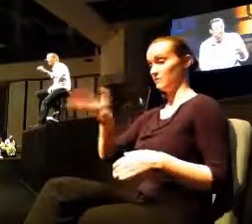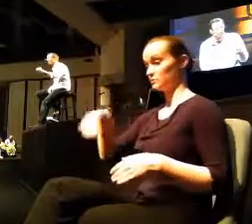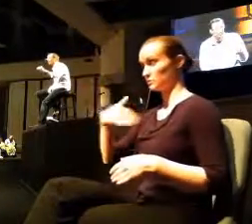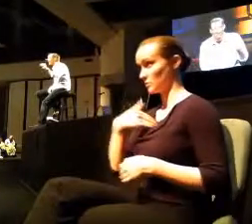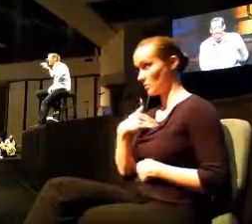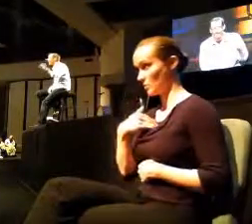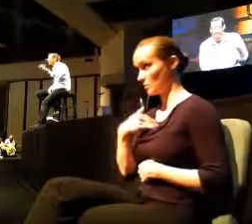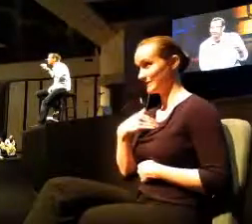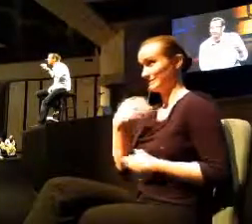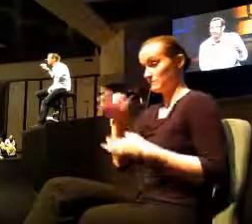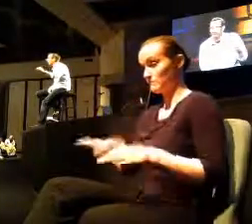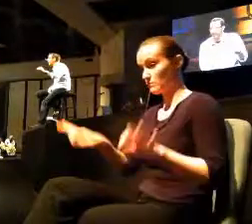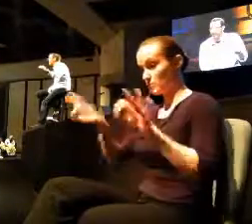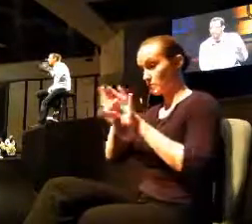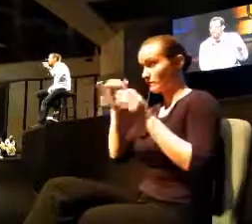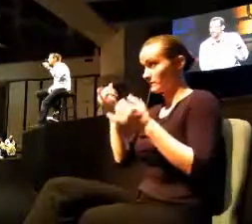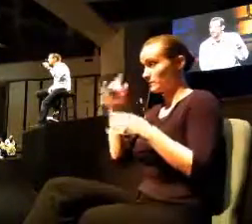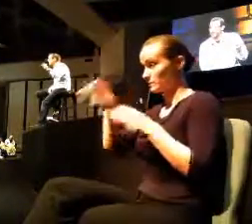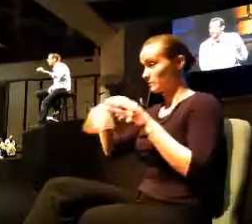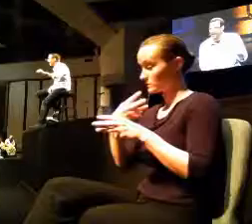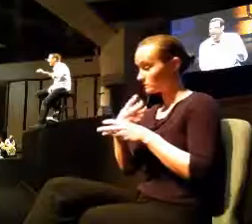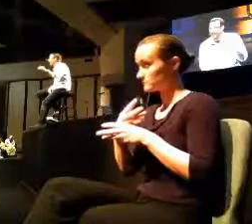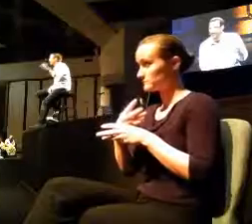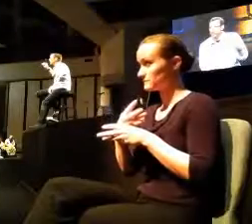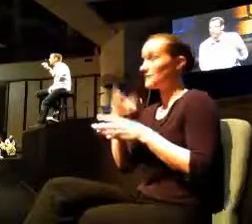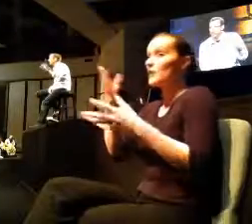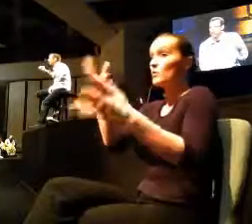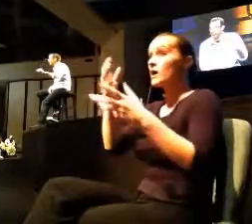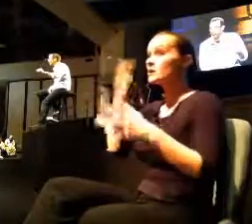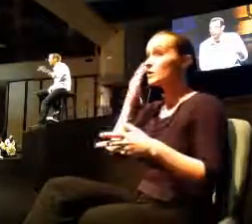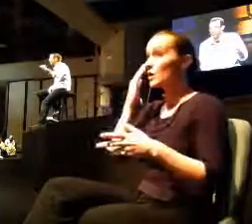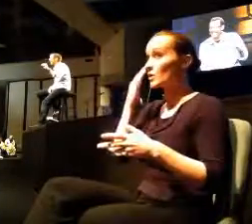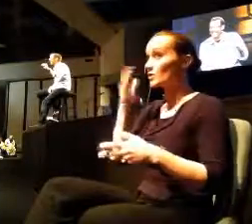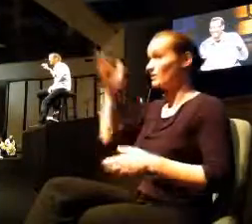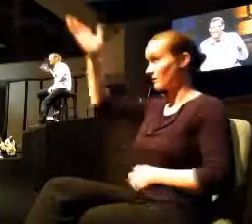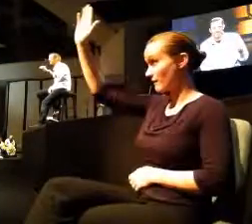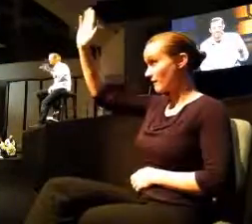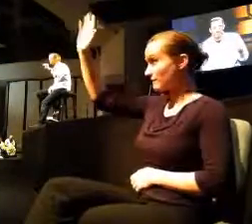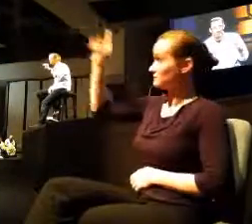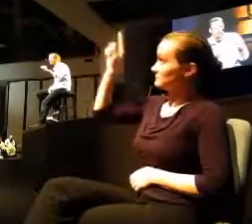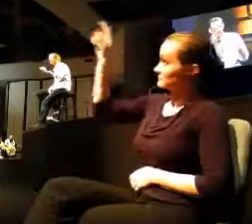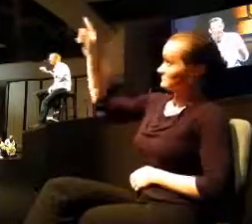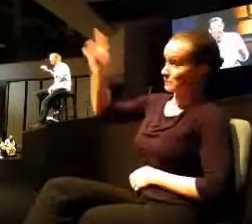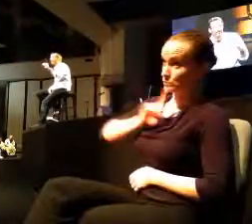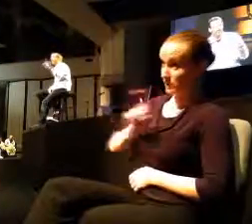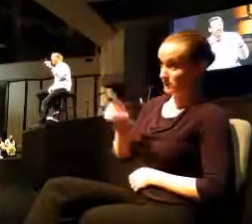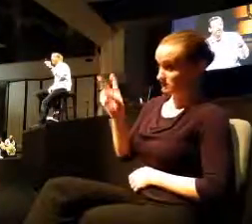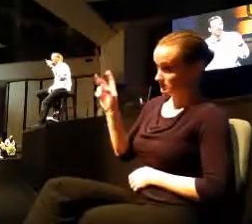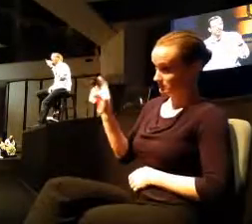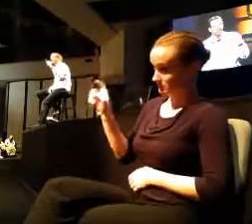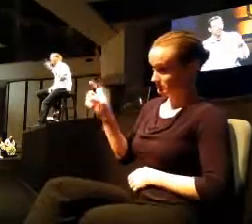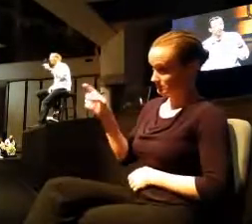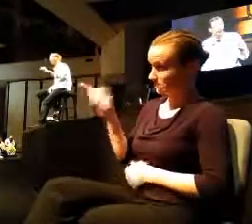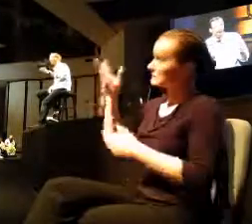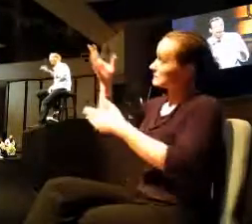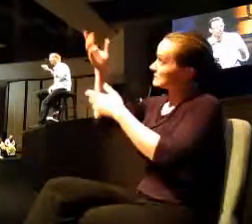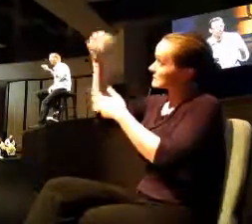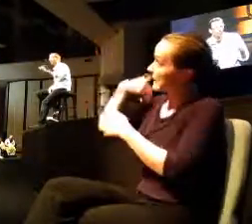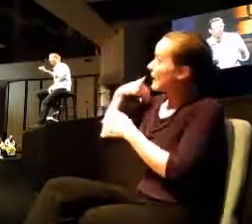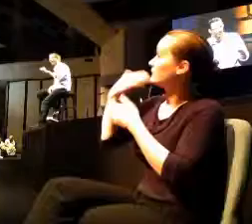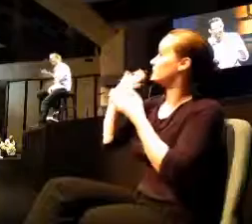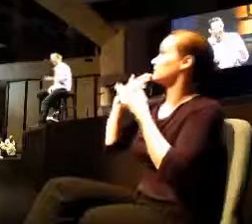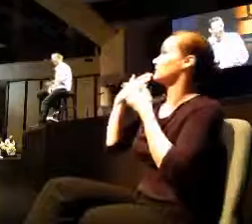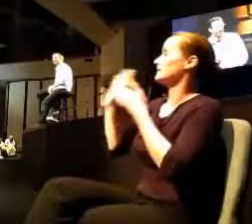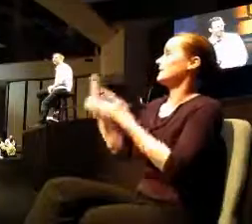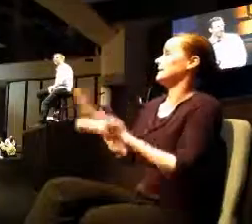to this world. They want to know if there's a God who is real and has something to say that is profound